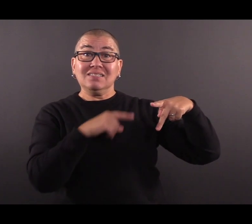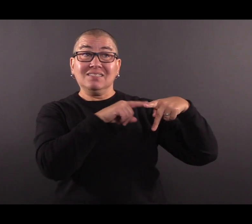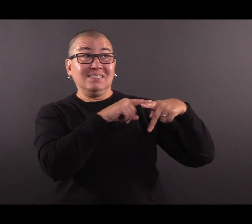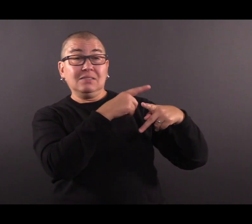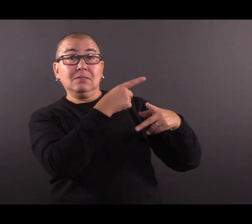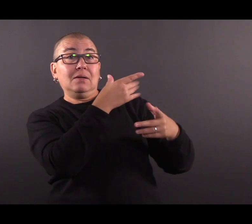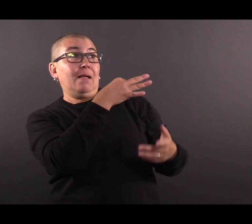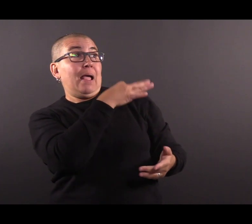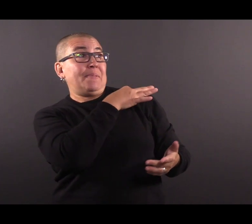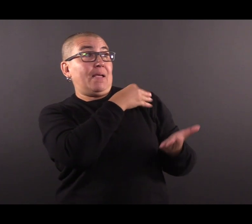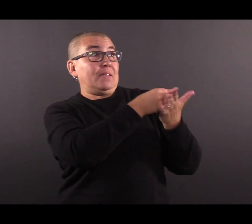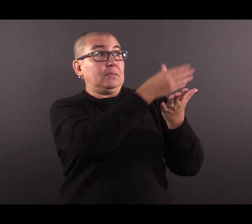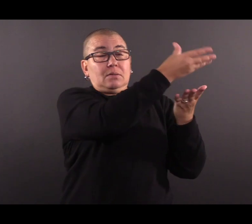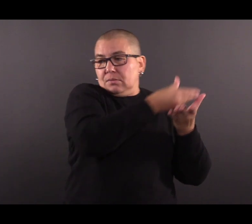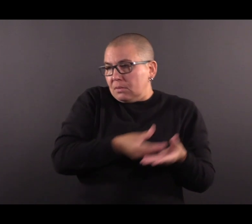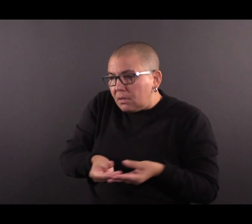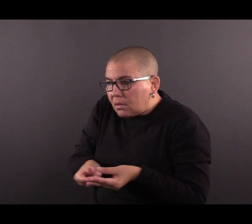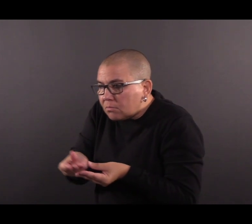these barriers.